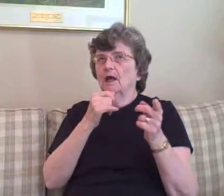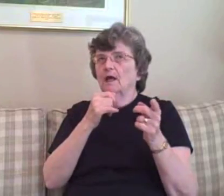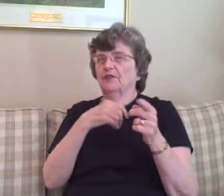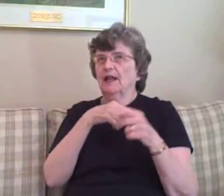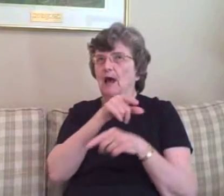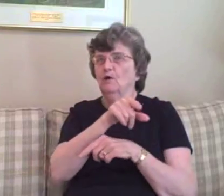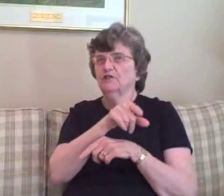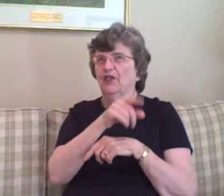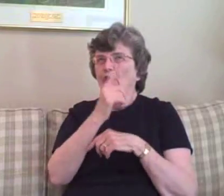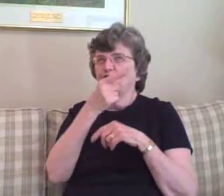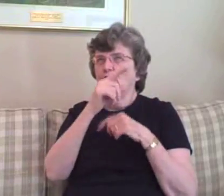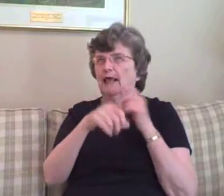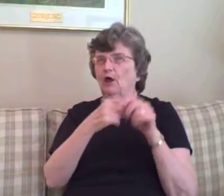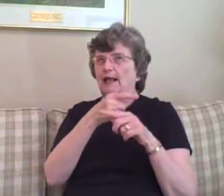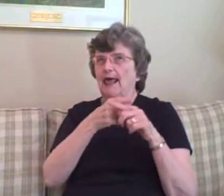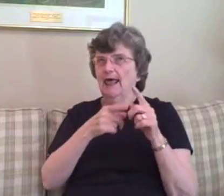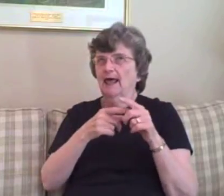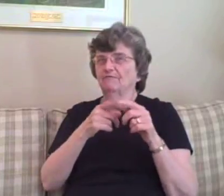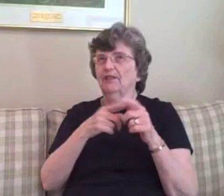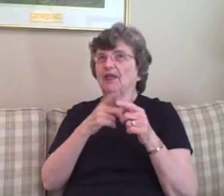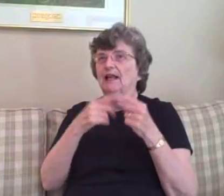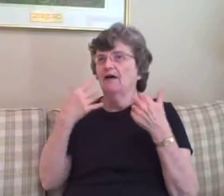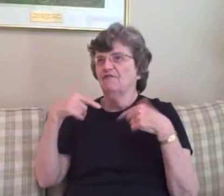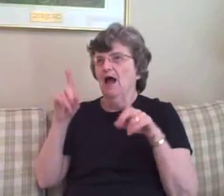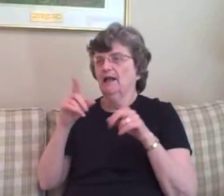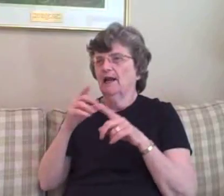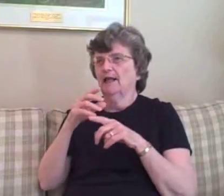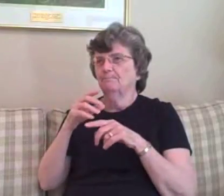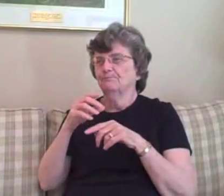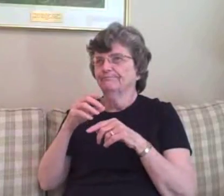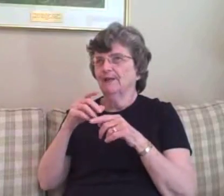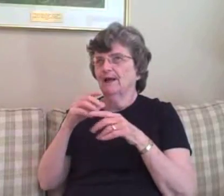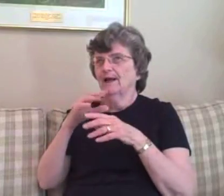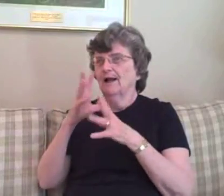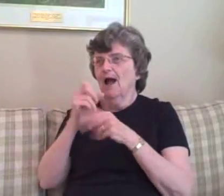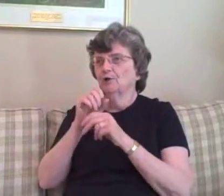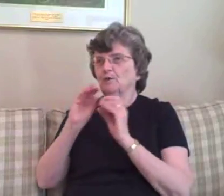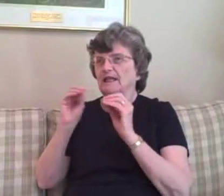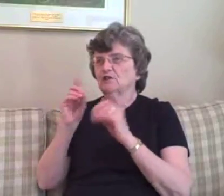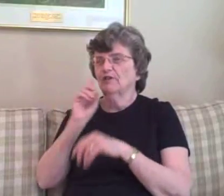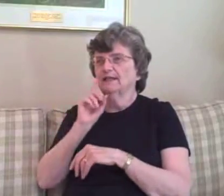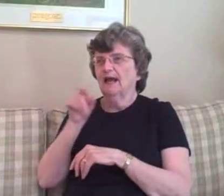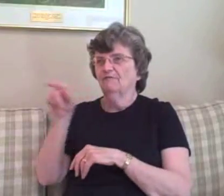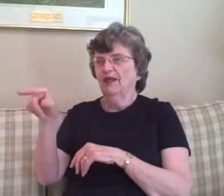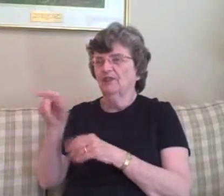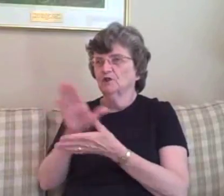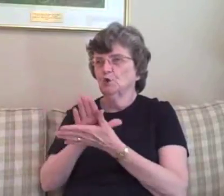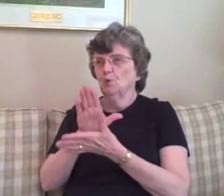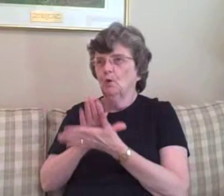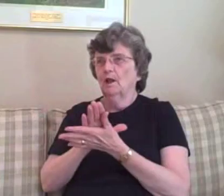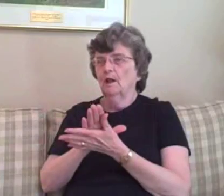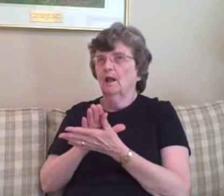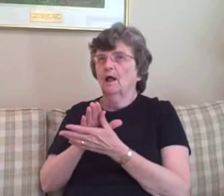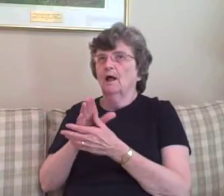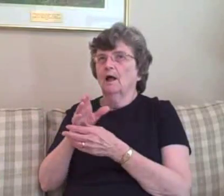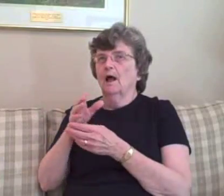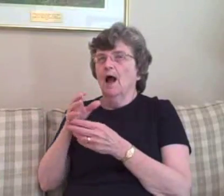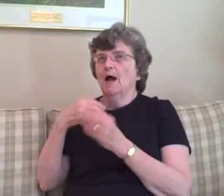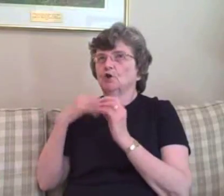St. Joseph's. So and I was there for about a year and a half, and then I finally got to teach the deaf there at the School for the